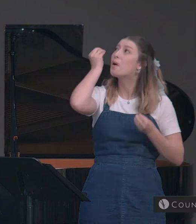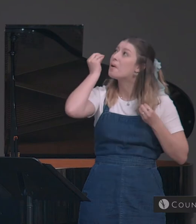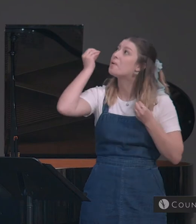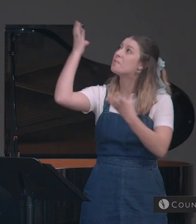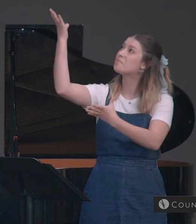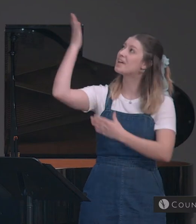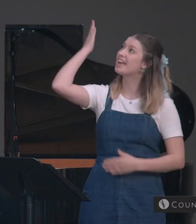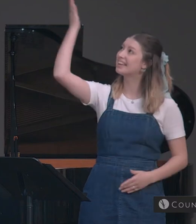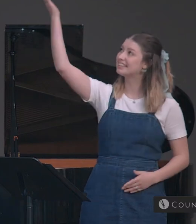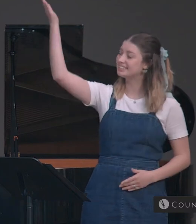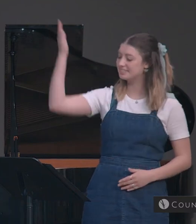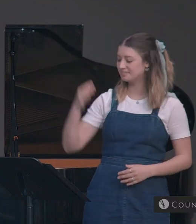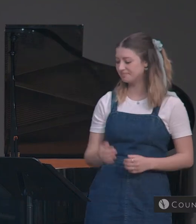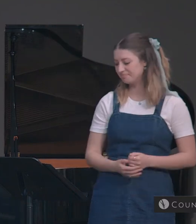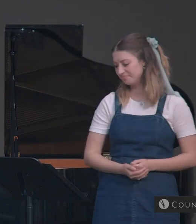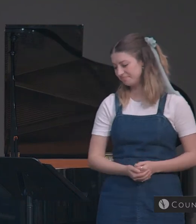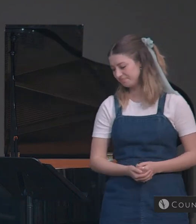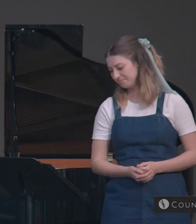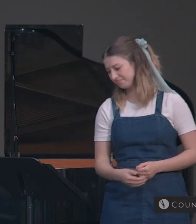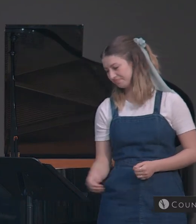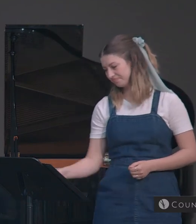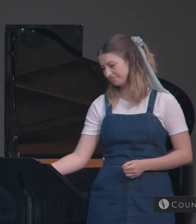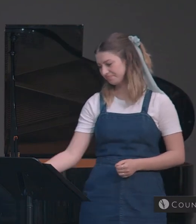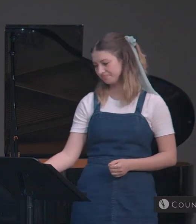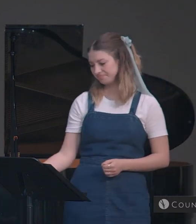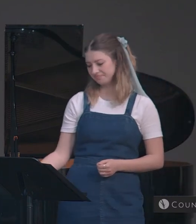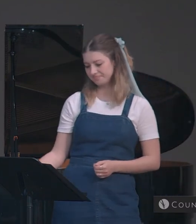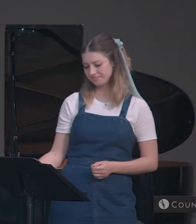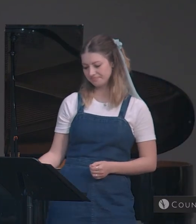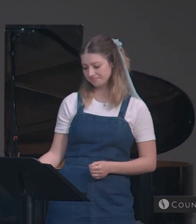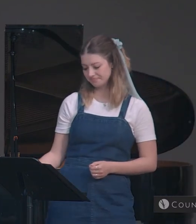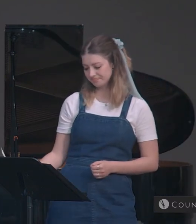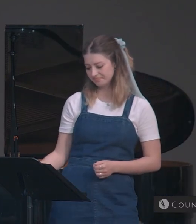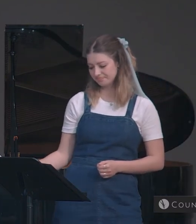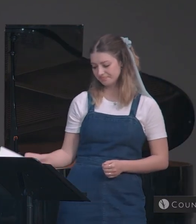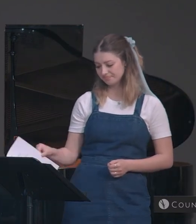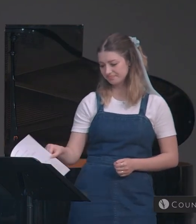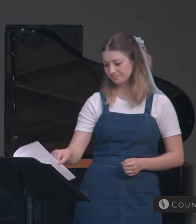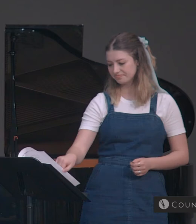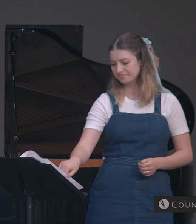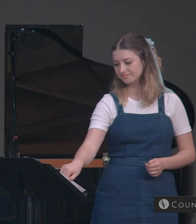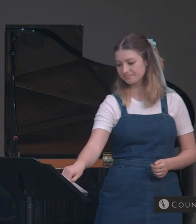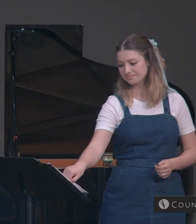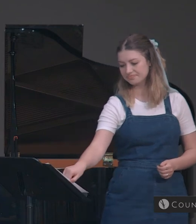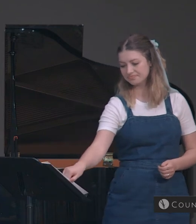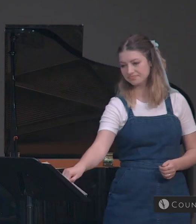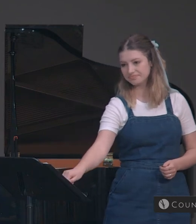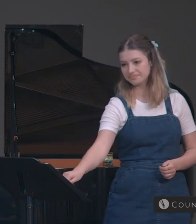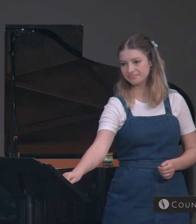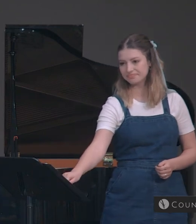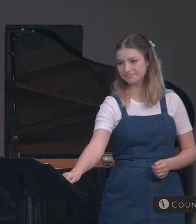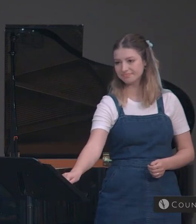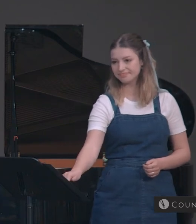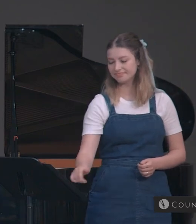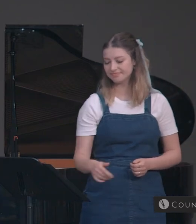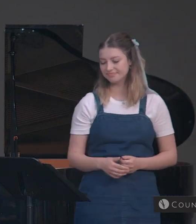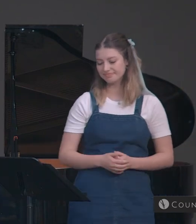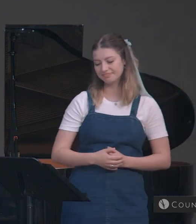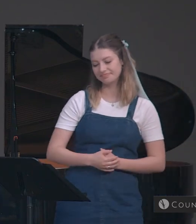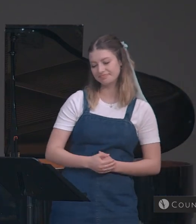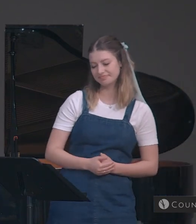shines full at his command, and all the stars